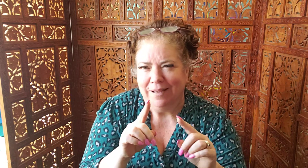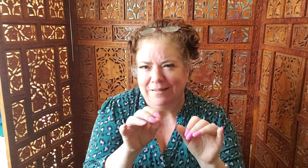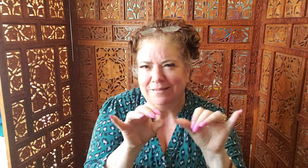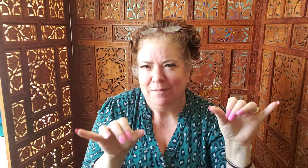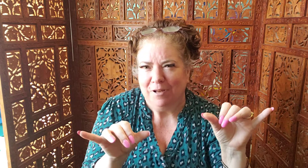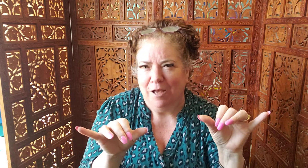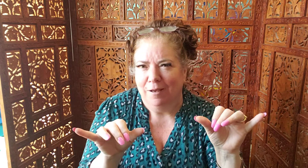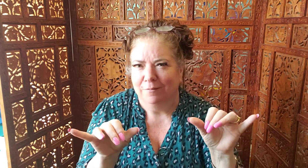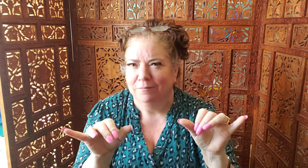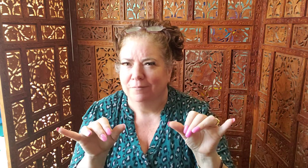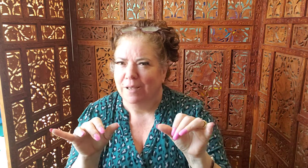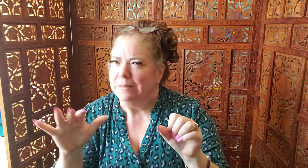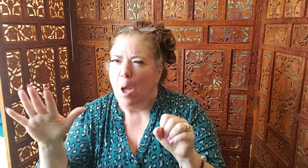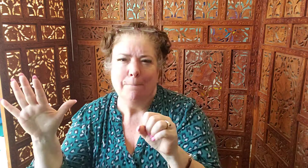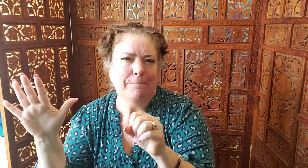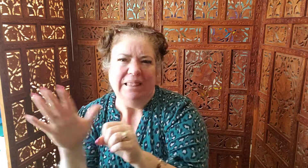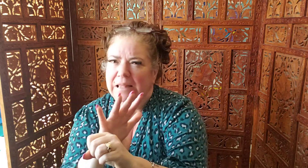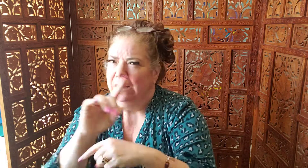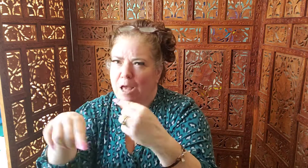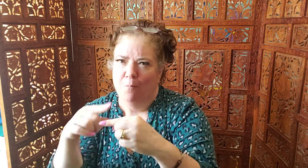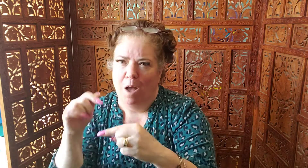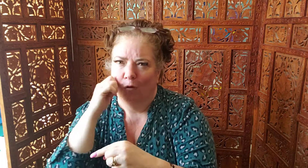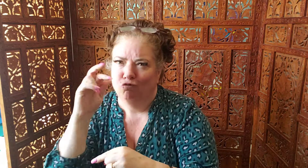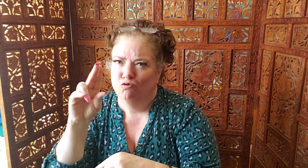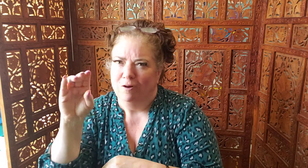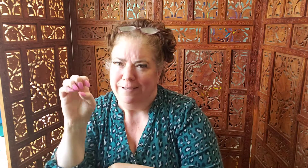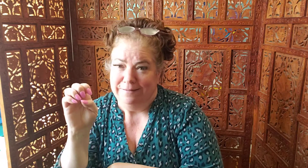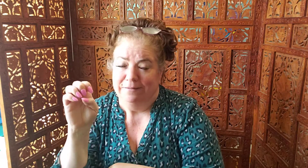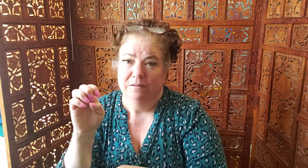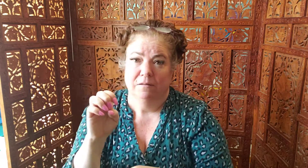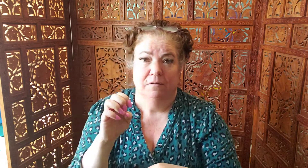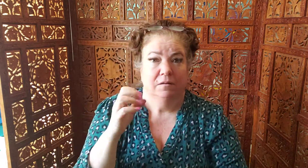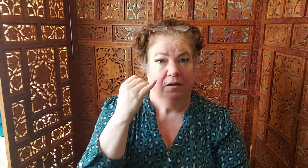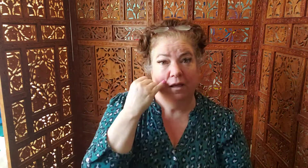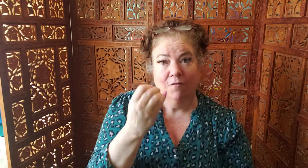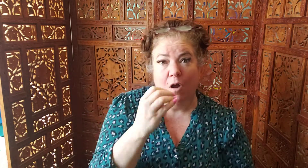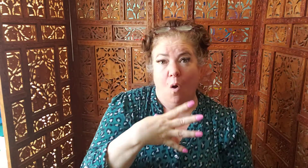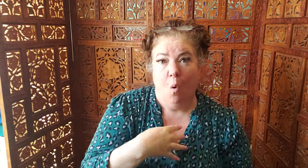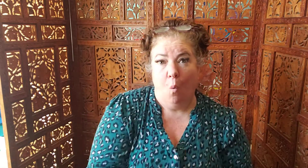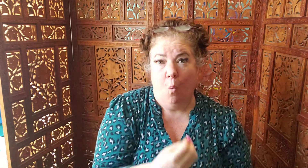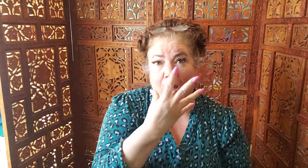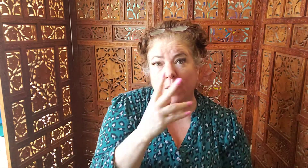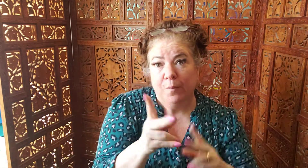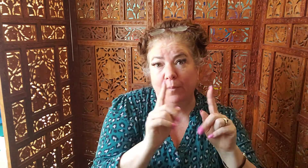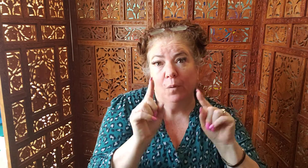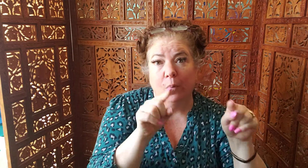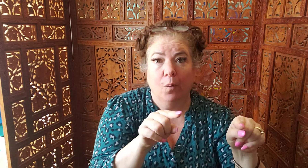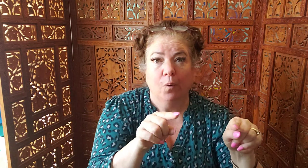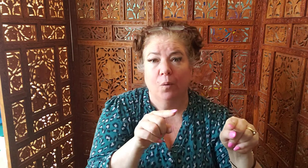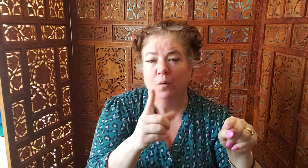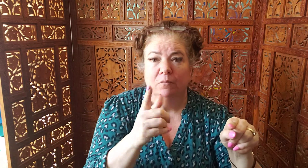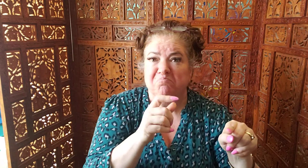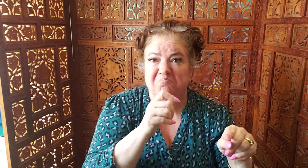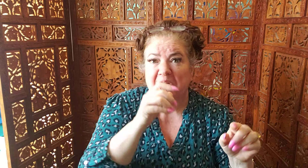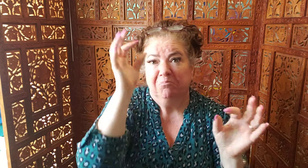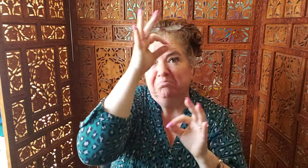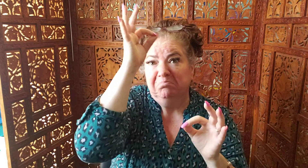When white audiences go, they don't think about it because of their privilege. They get the beauty and the talent of these great performers